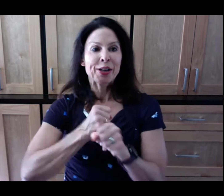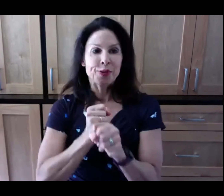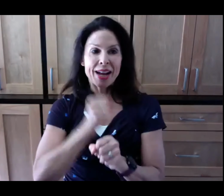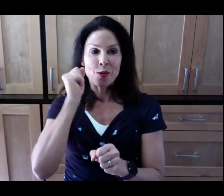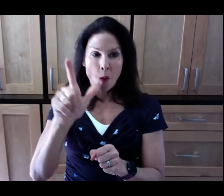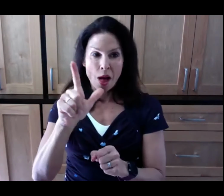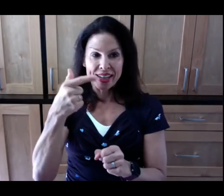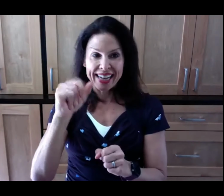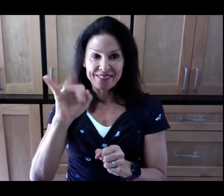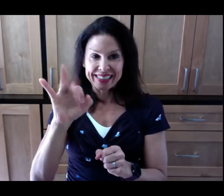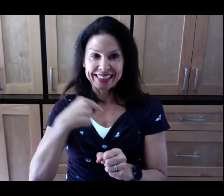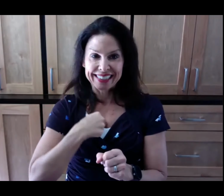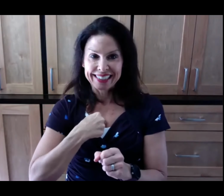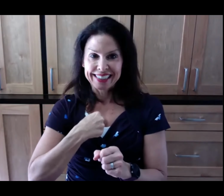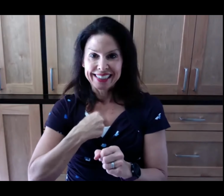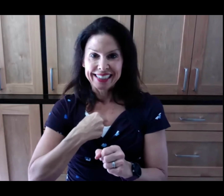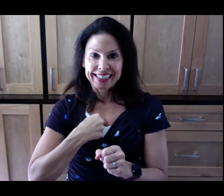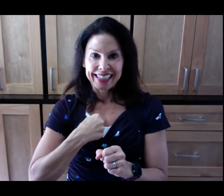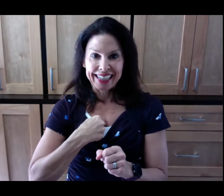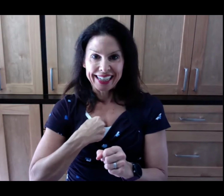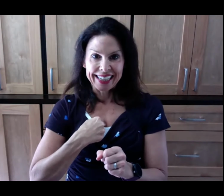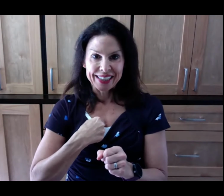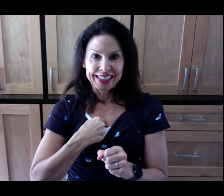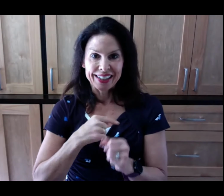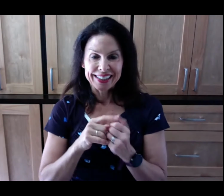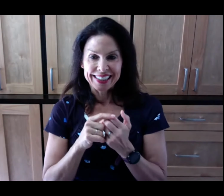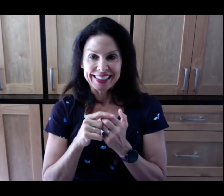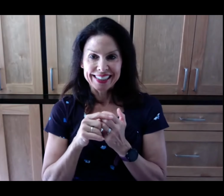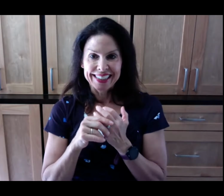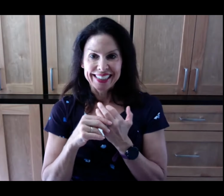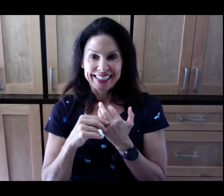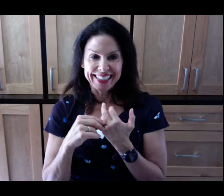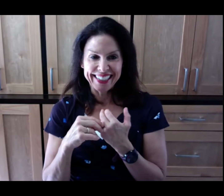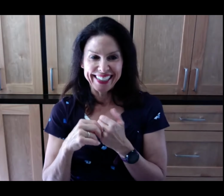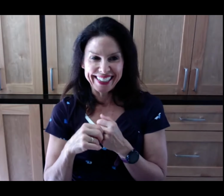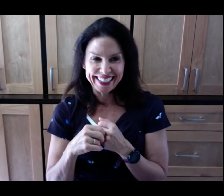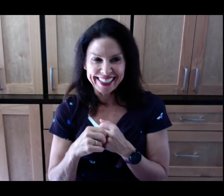said there's a whole long list. I created all those gifts. Ah, okay.